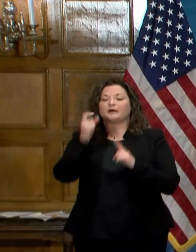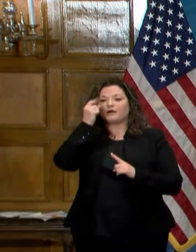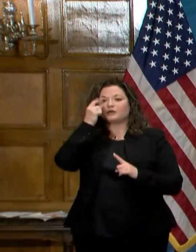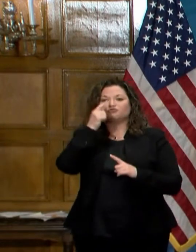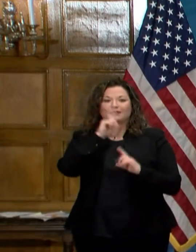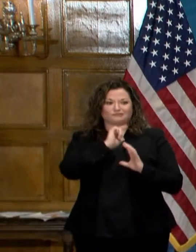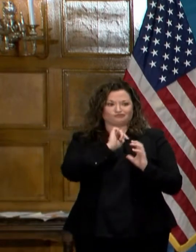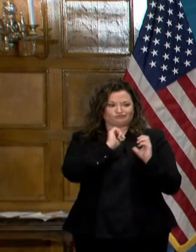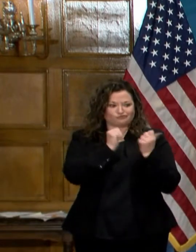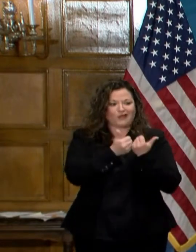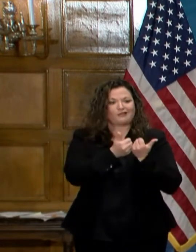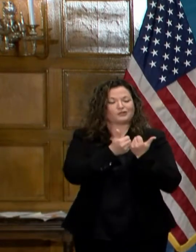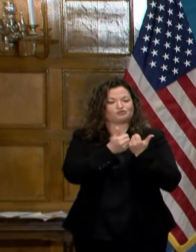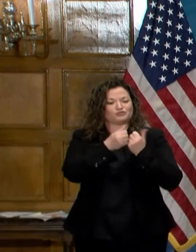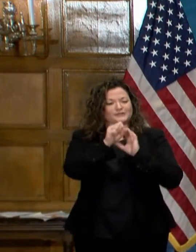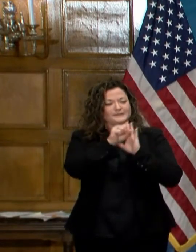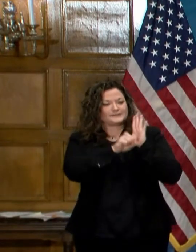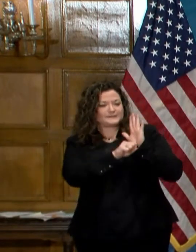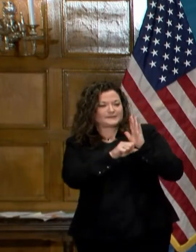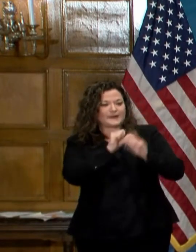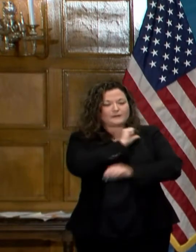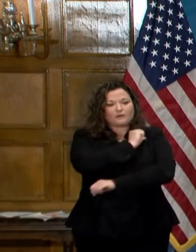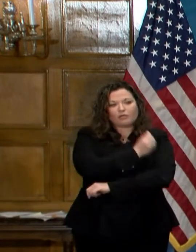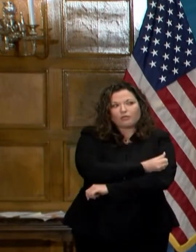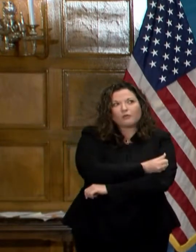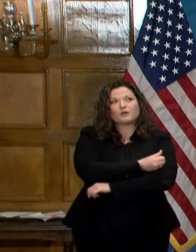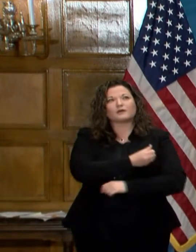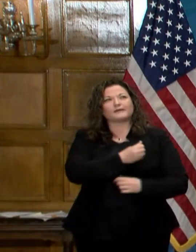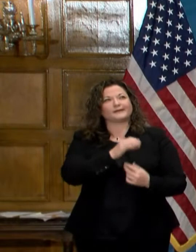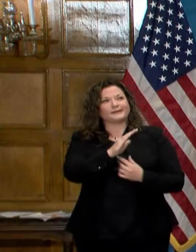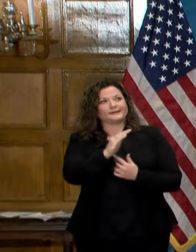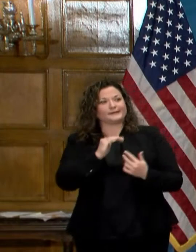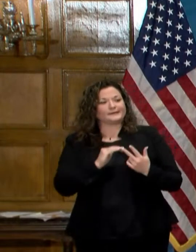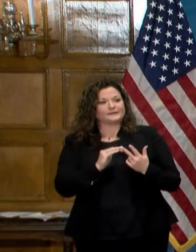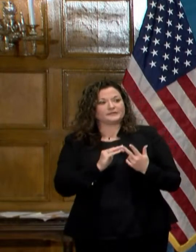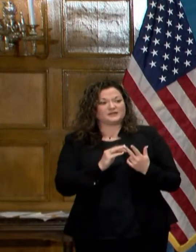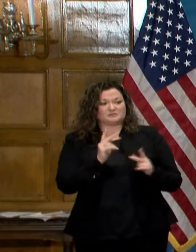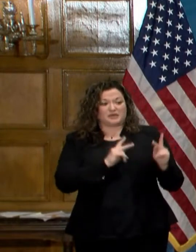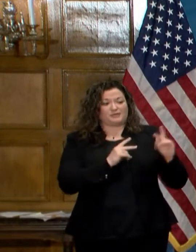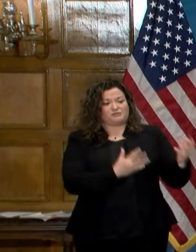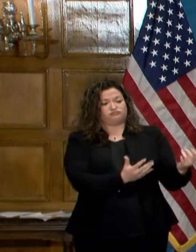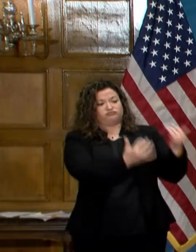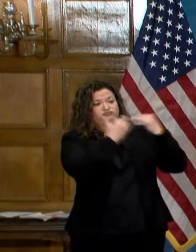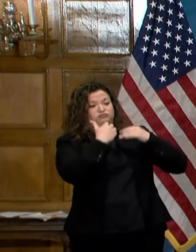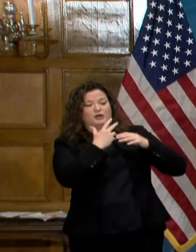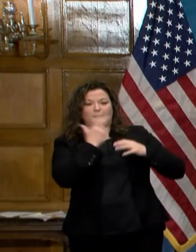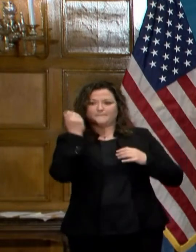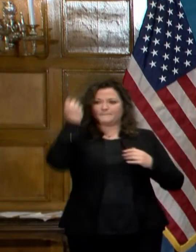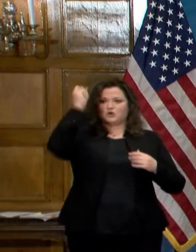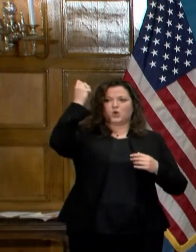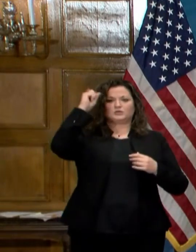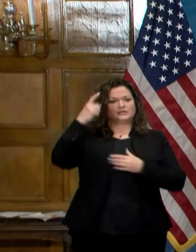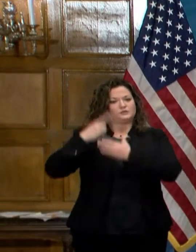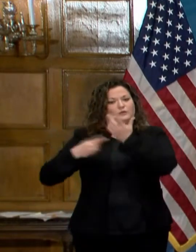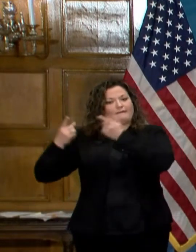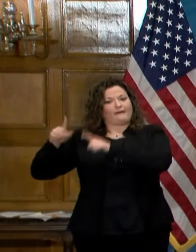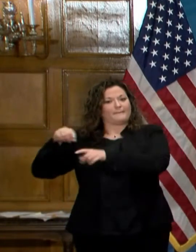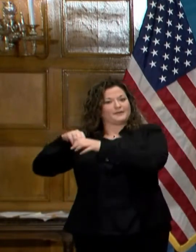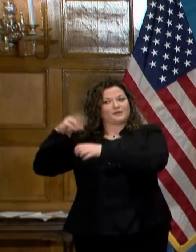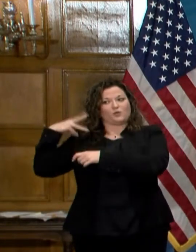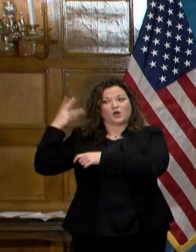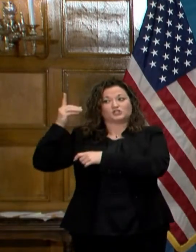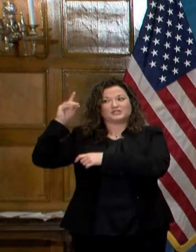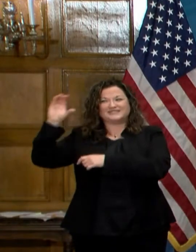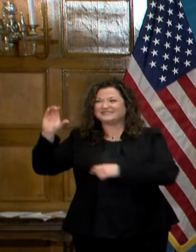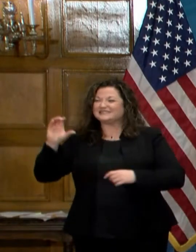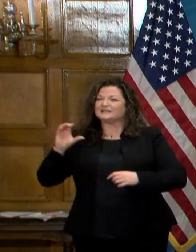challenging state authority or coming in and protesting what's happening in Washington, I